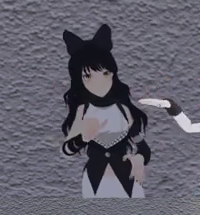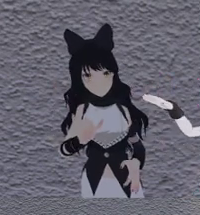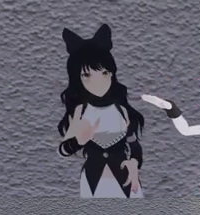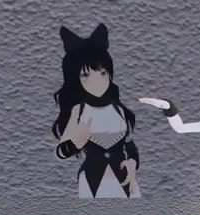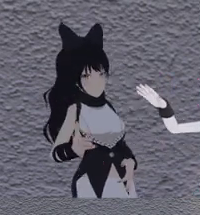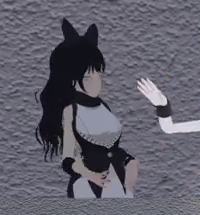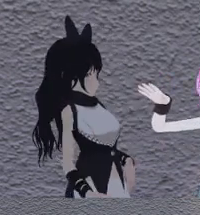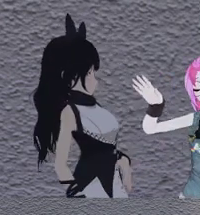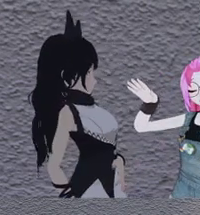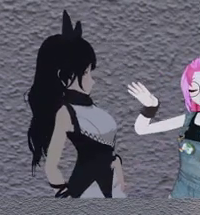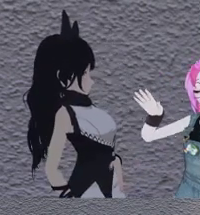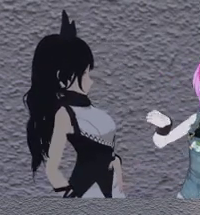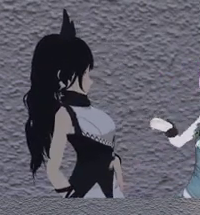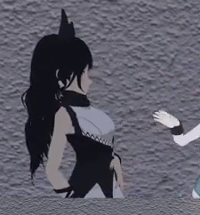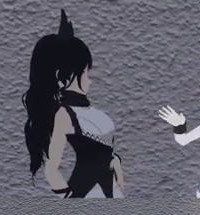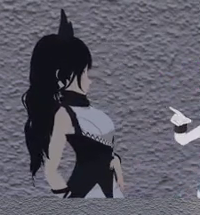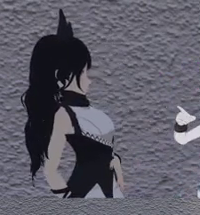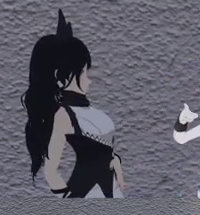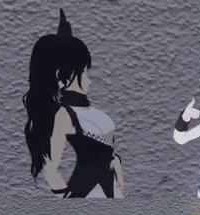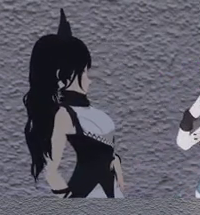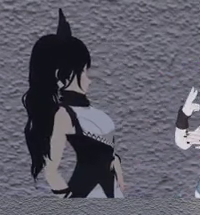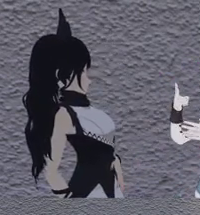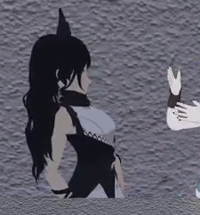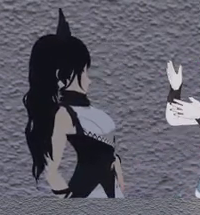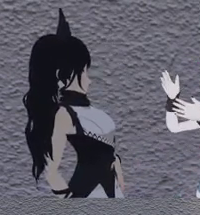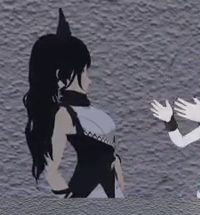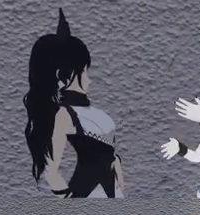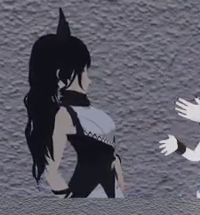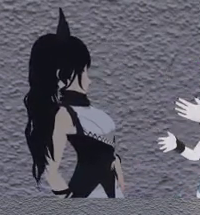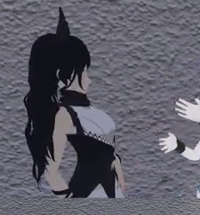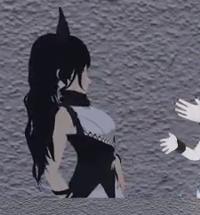He's saying it's the same as done over and.